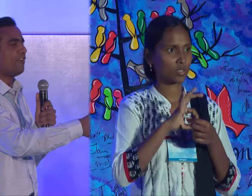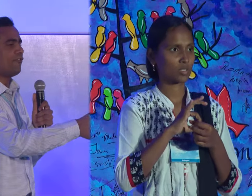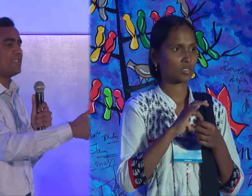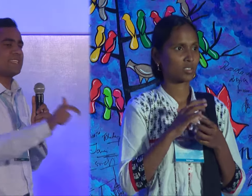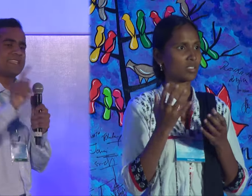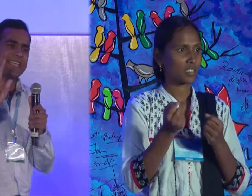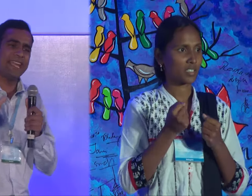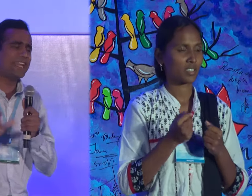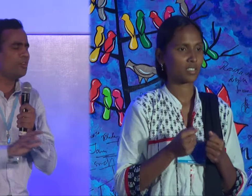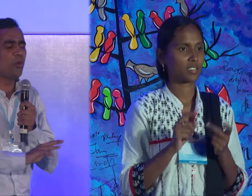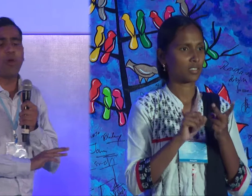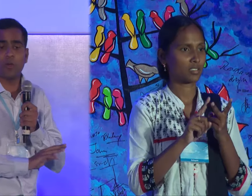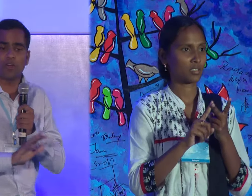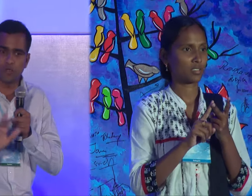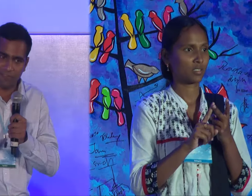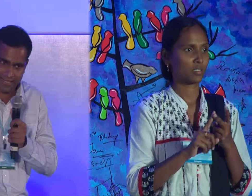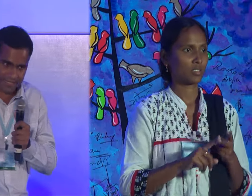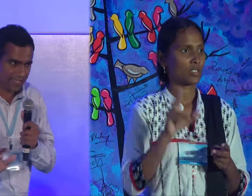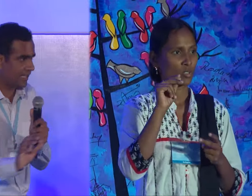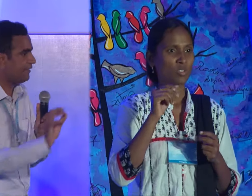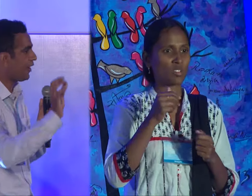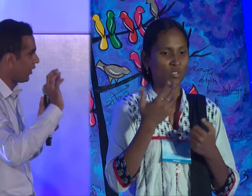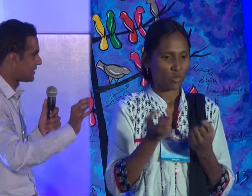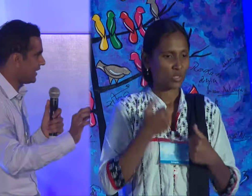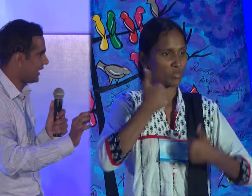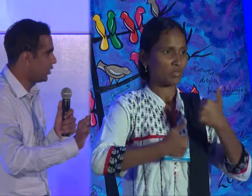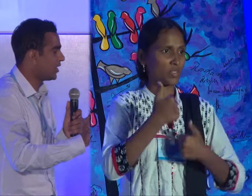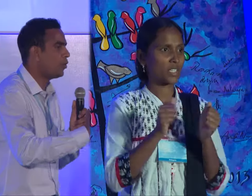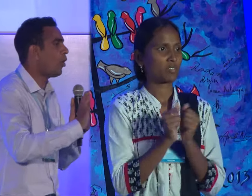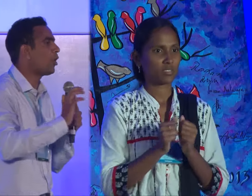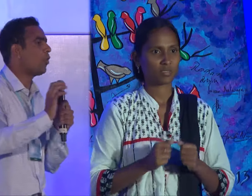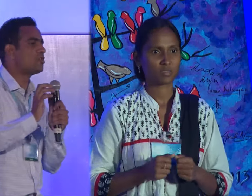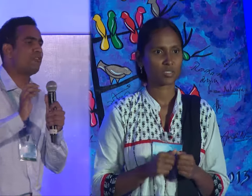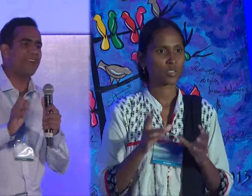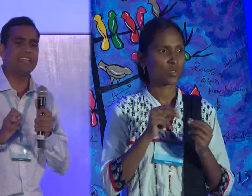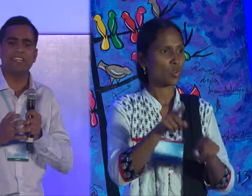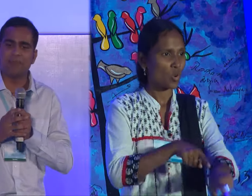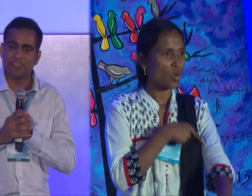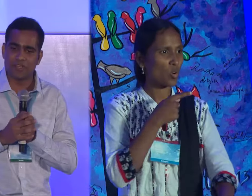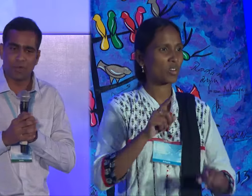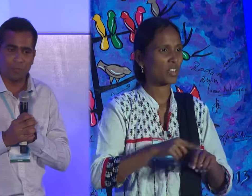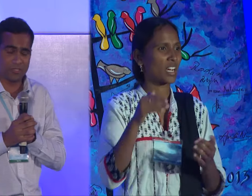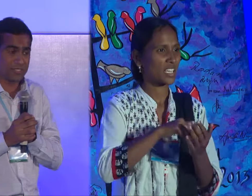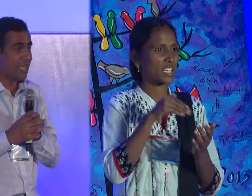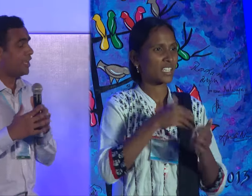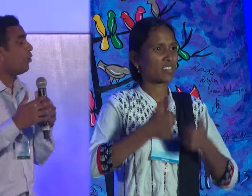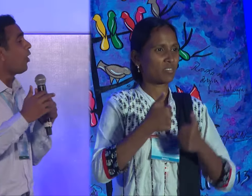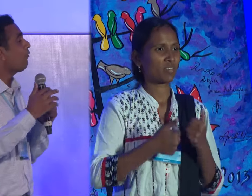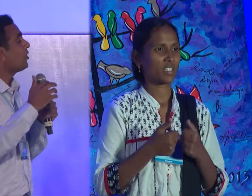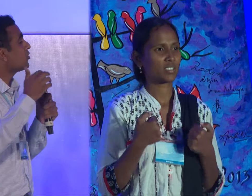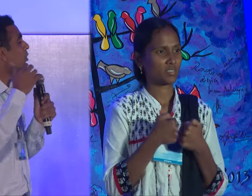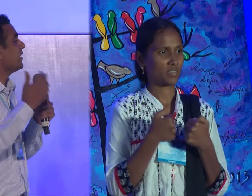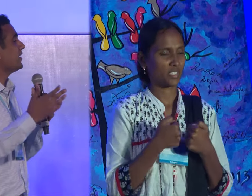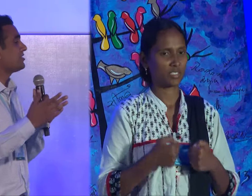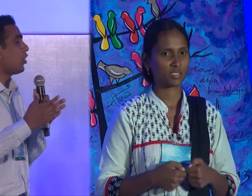did not get referees. 2nd, he no longer wants to fight. If I honestly tell you, he no longer wants to fight in the mainstream competitions. He no